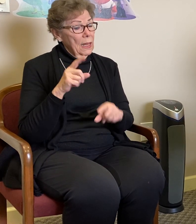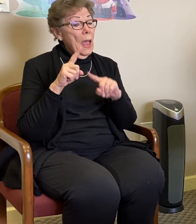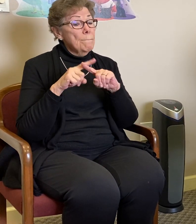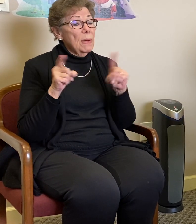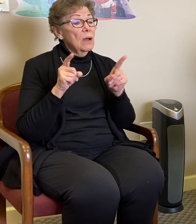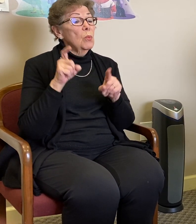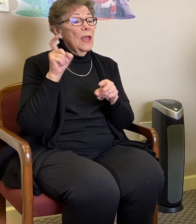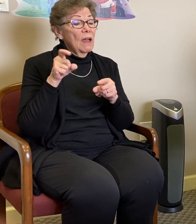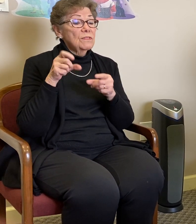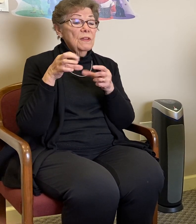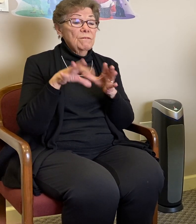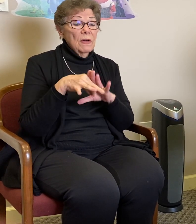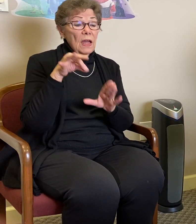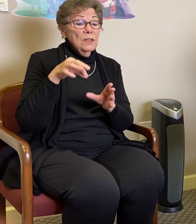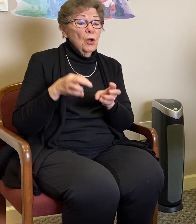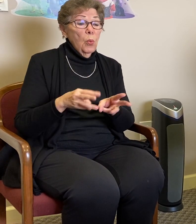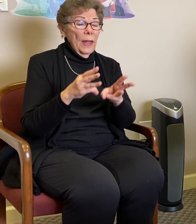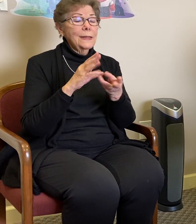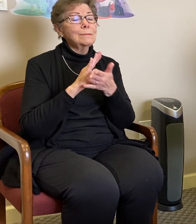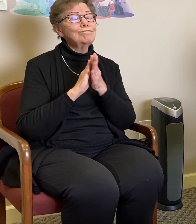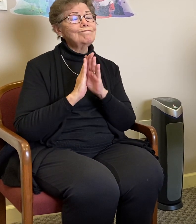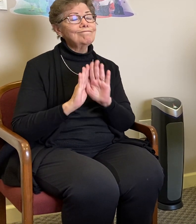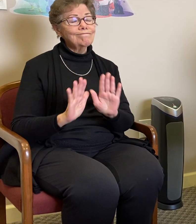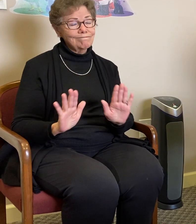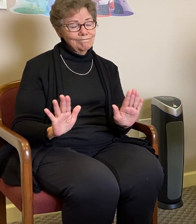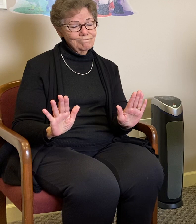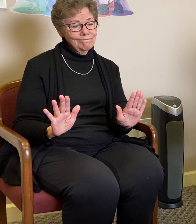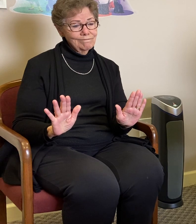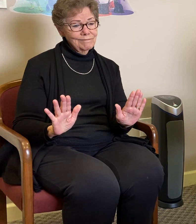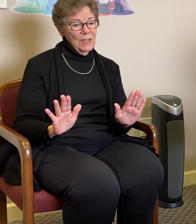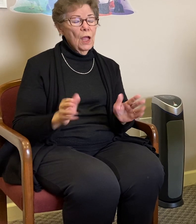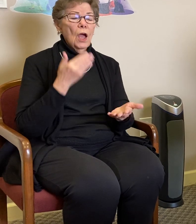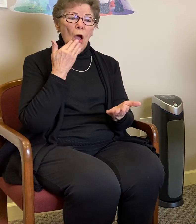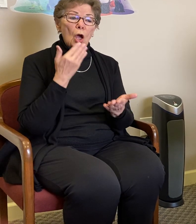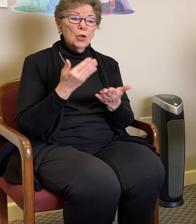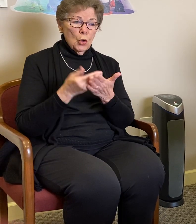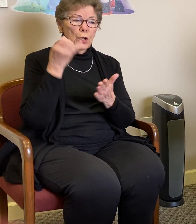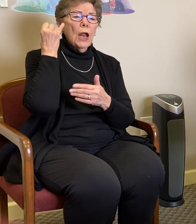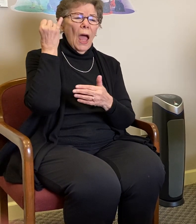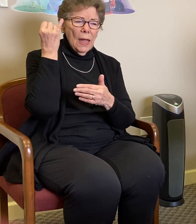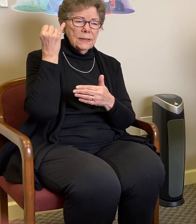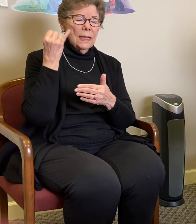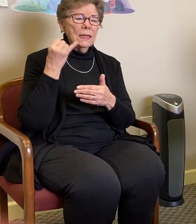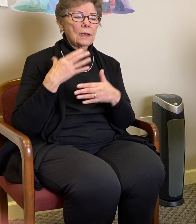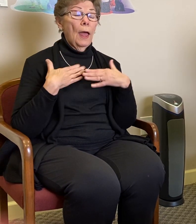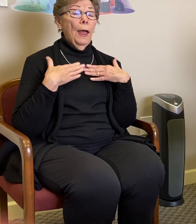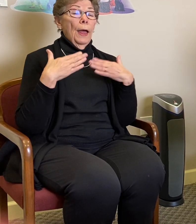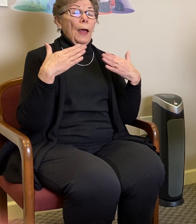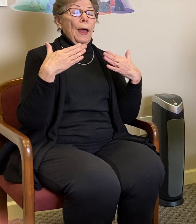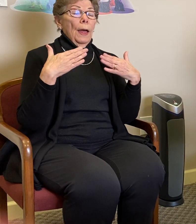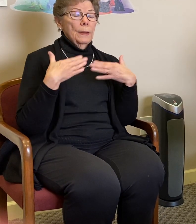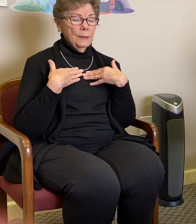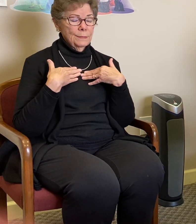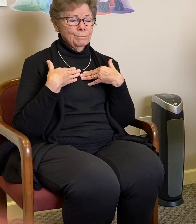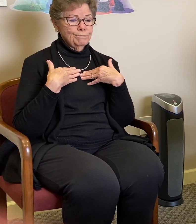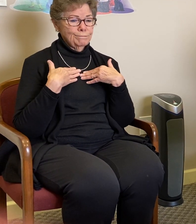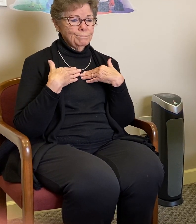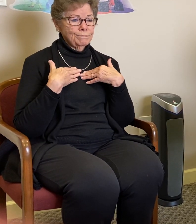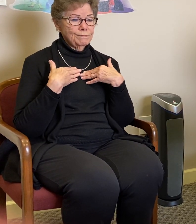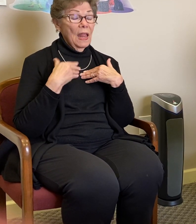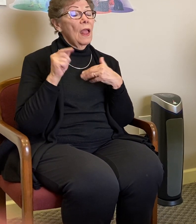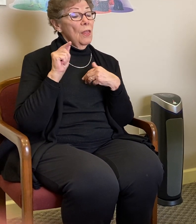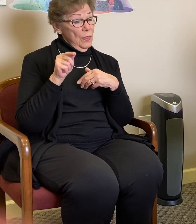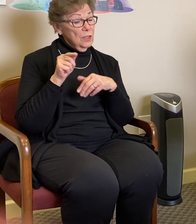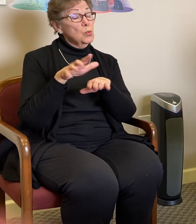calm down. A good idea is to take some big, deep breaths. This will slow